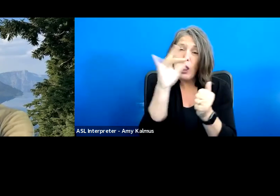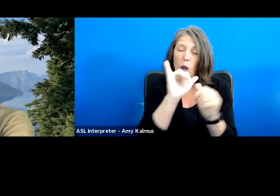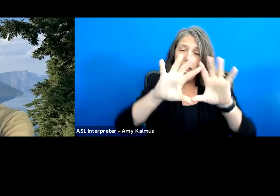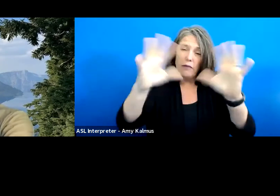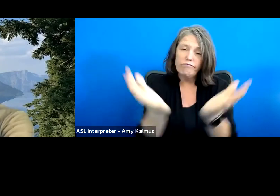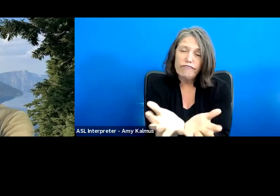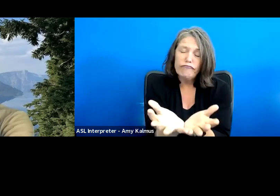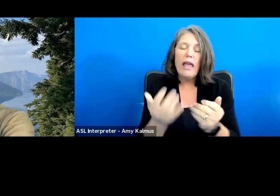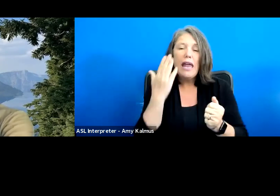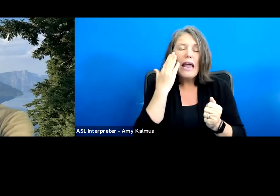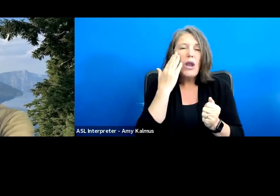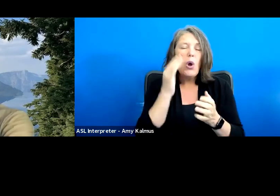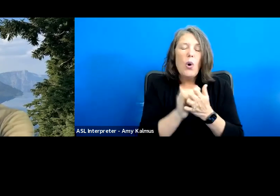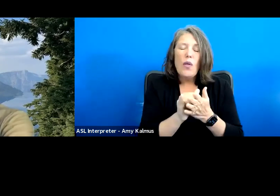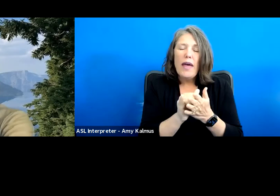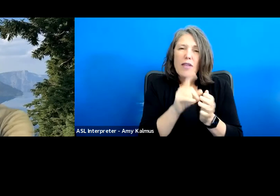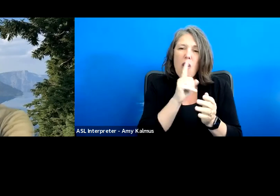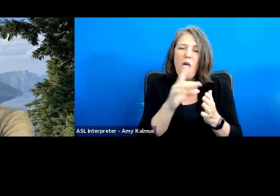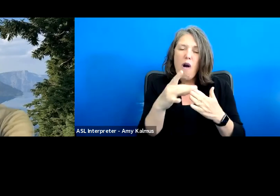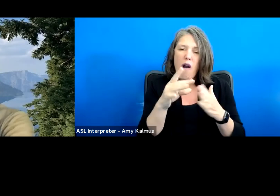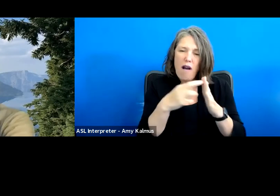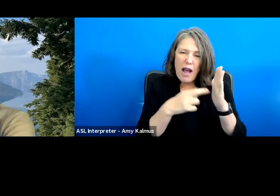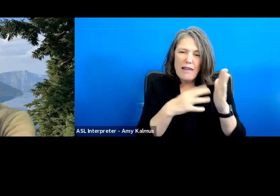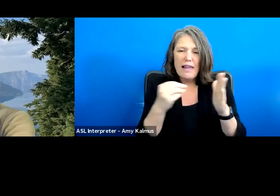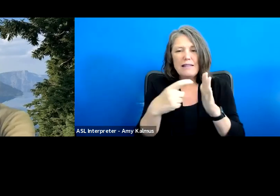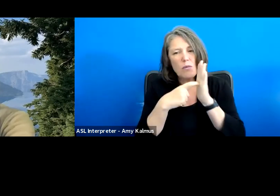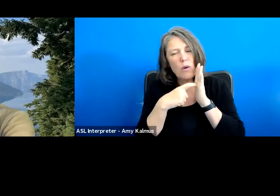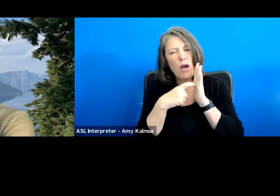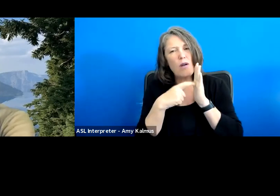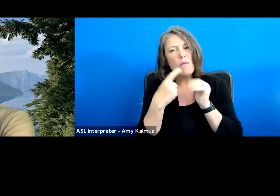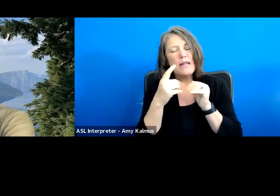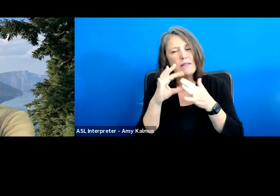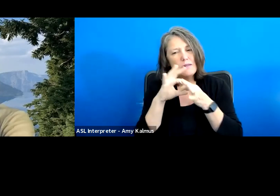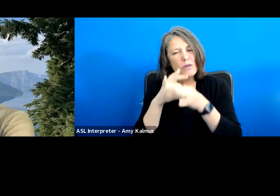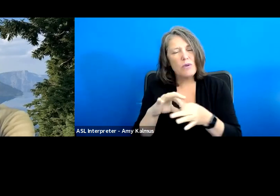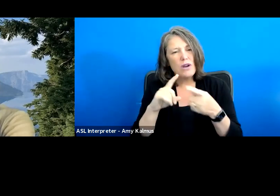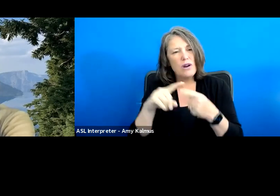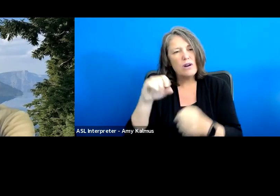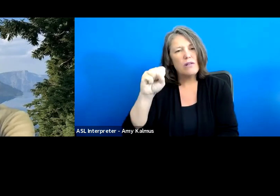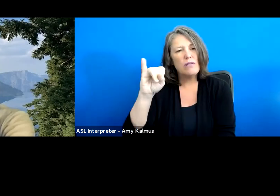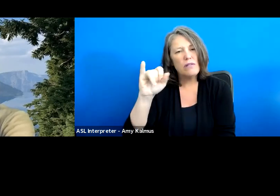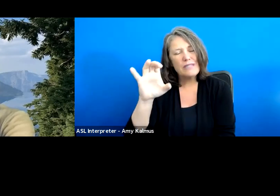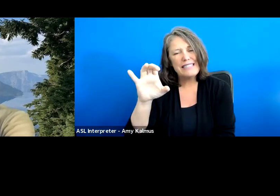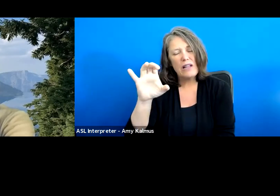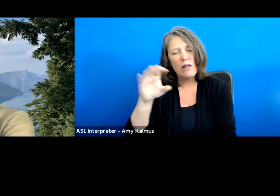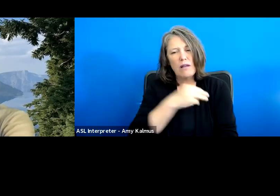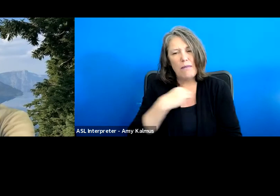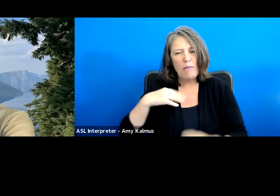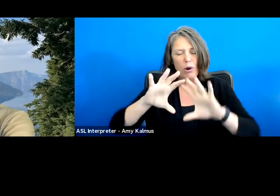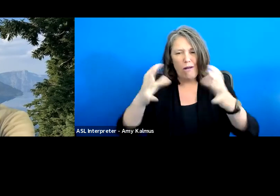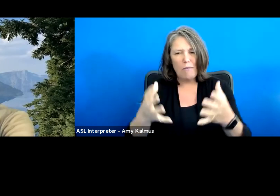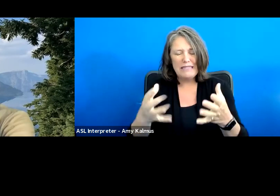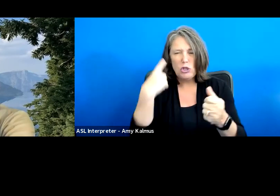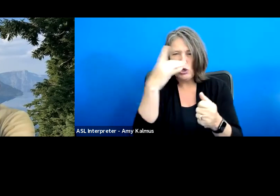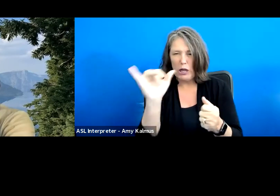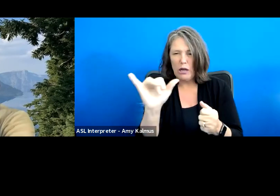know there's guidelines with regard to and requirements with regard to SILC composition, but you really want to think